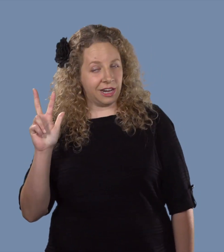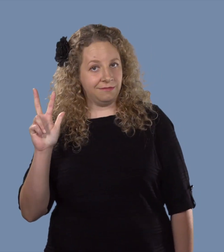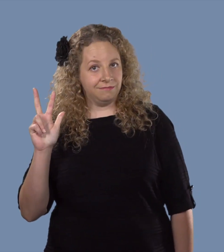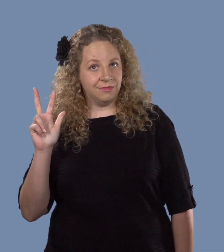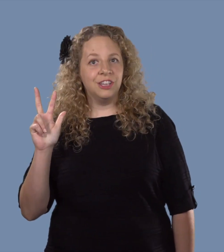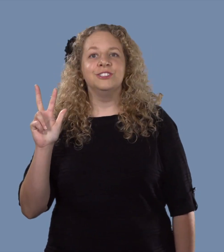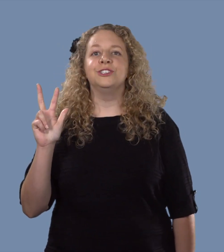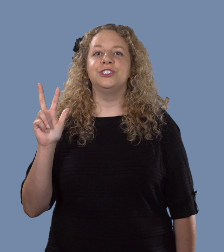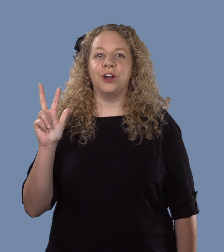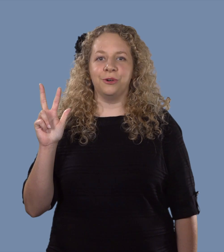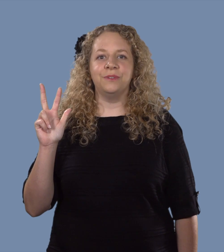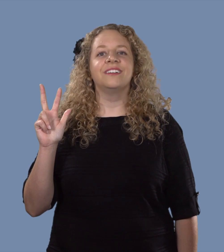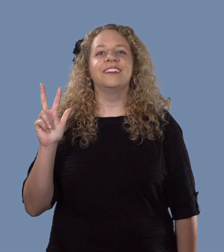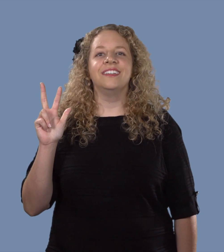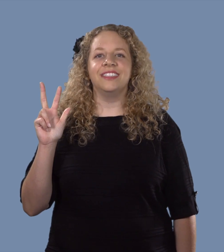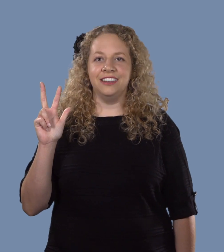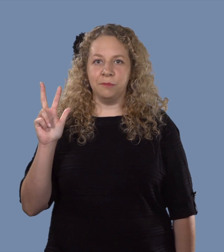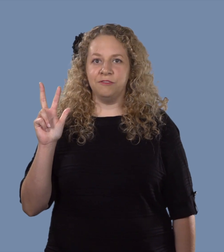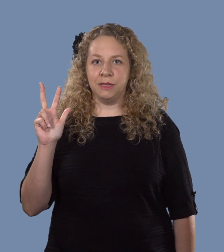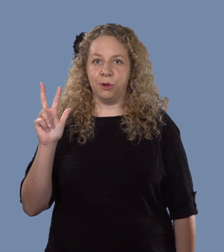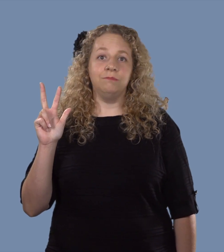used to show the movement. For example, a person walking,